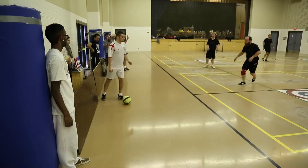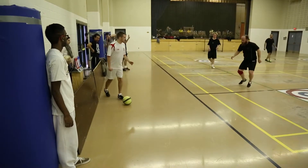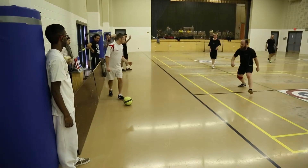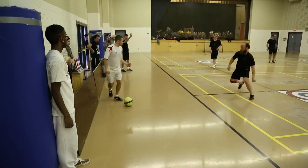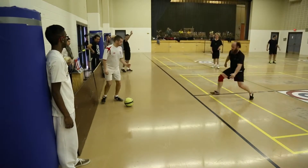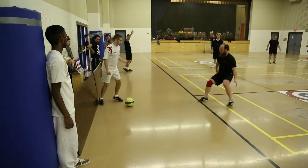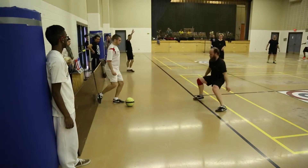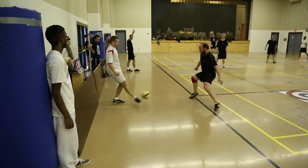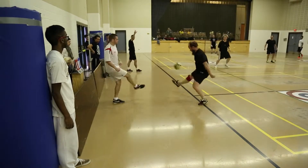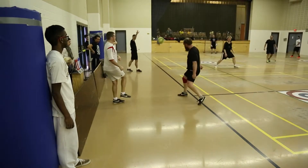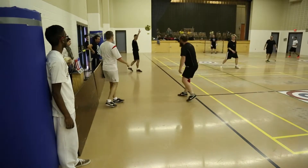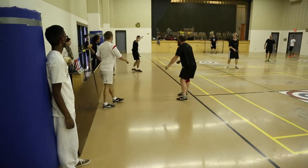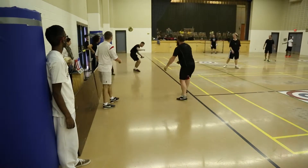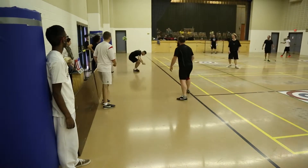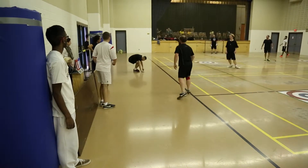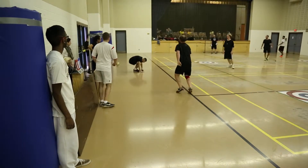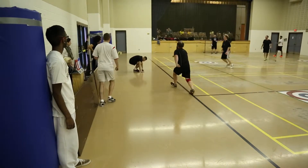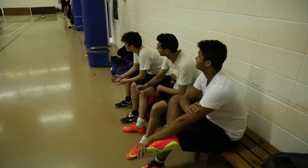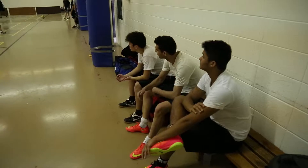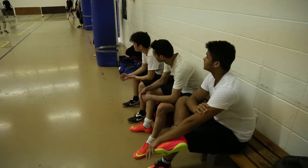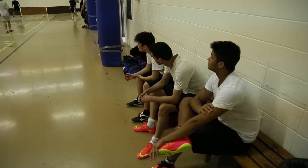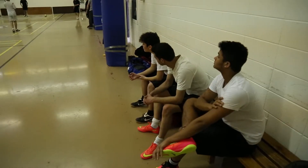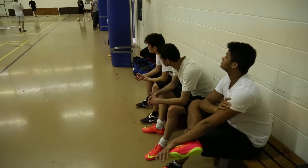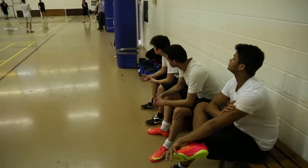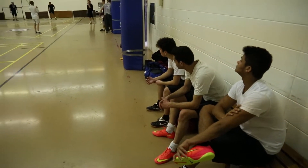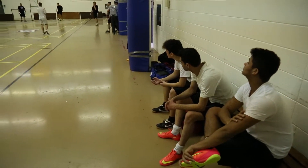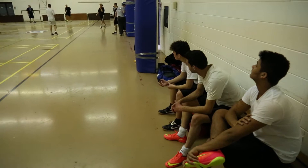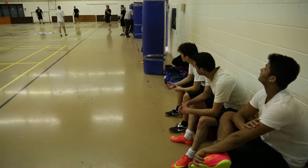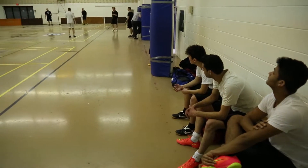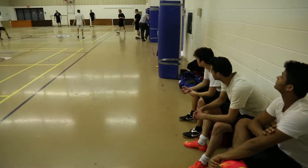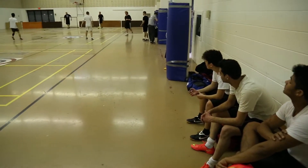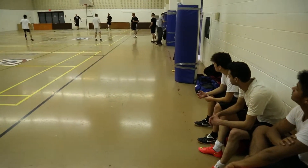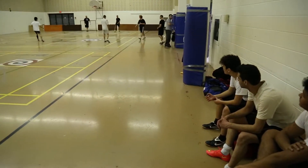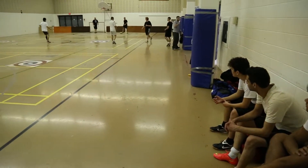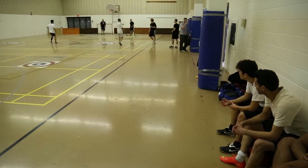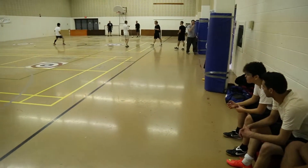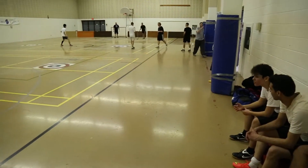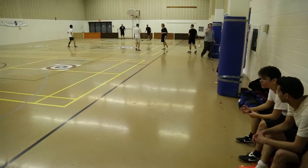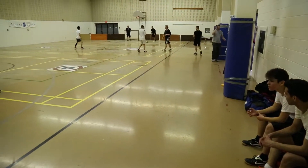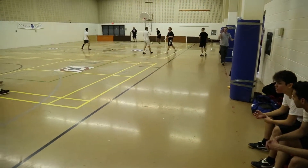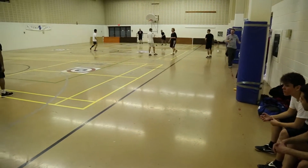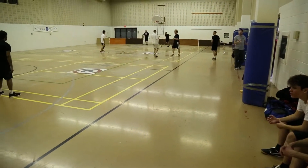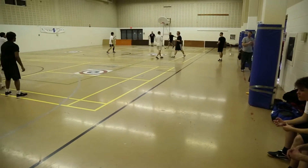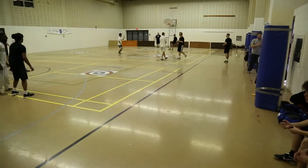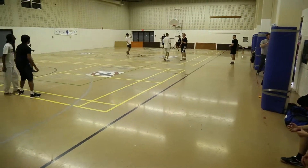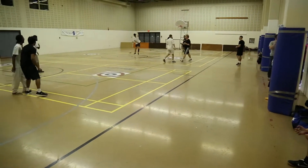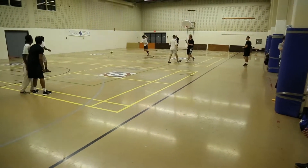These soccer players are deaf or hard of hearing. And while winning is on their minds, the fact that they're together is